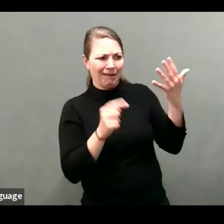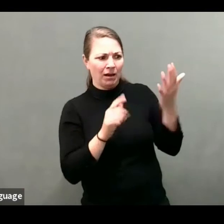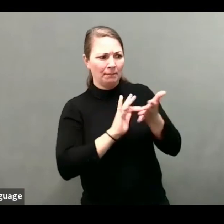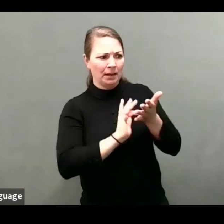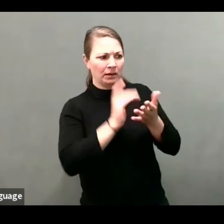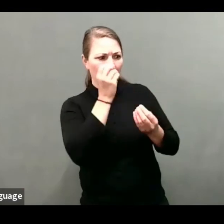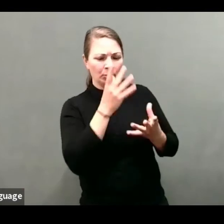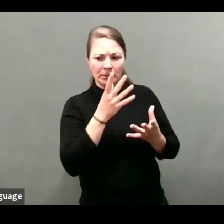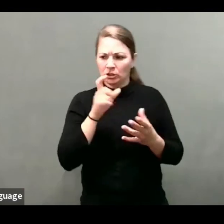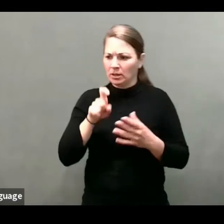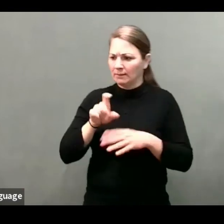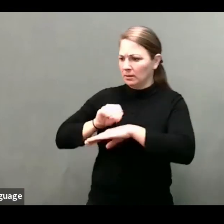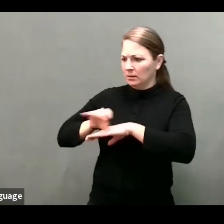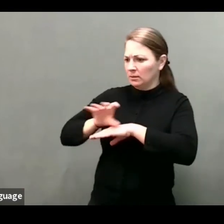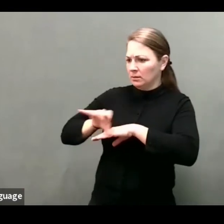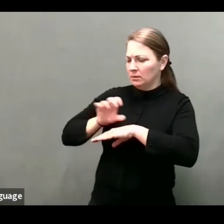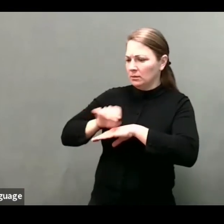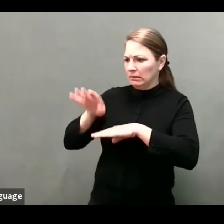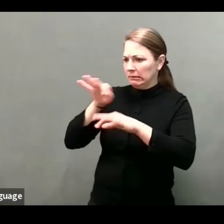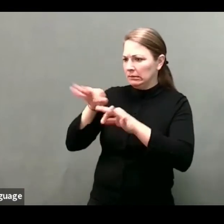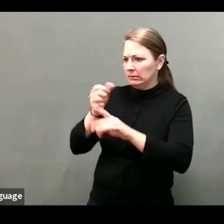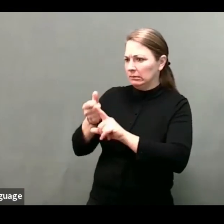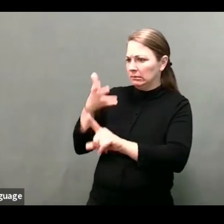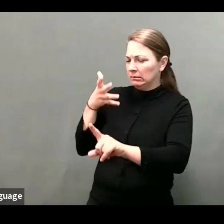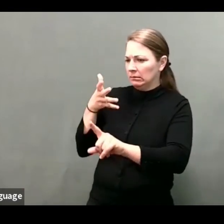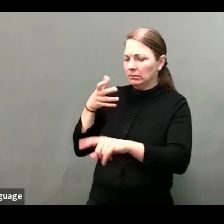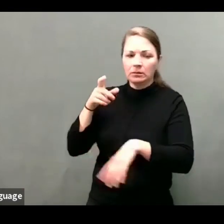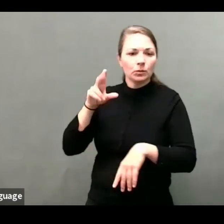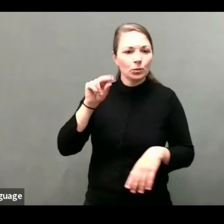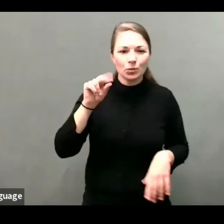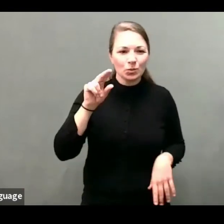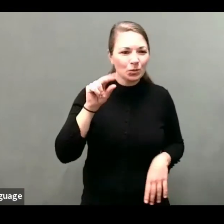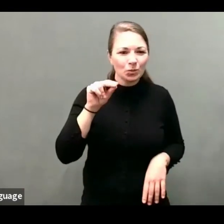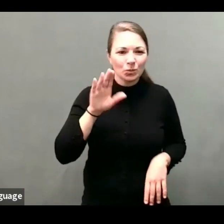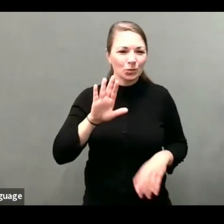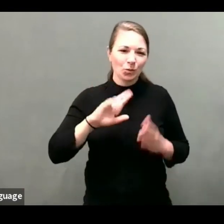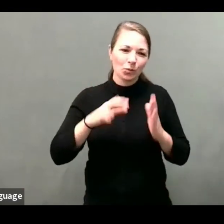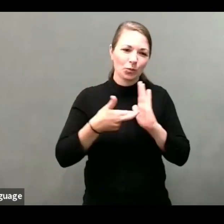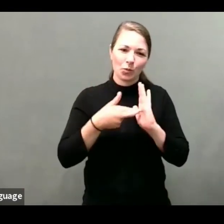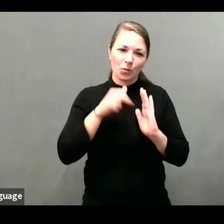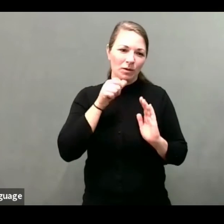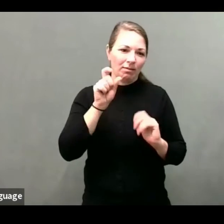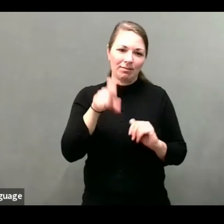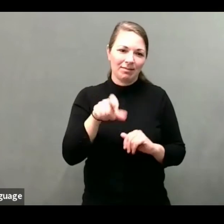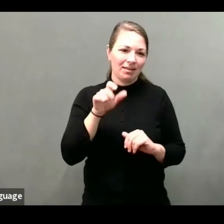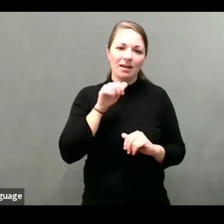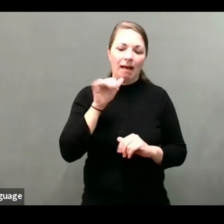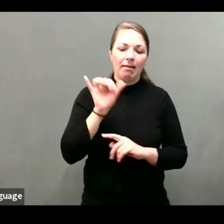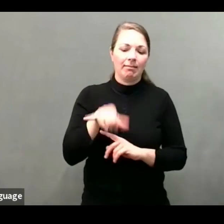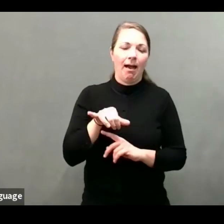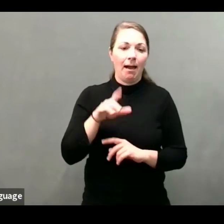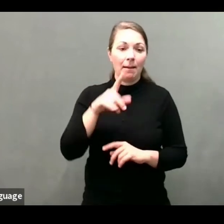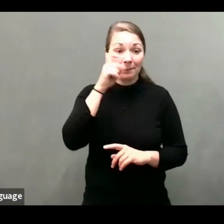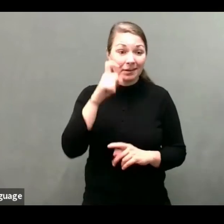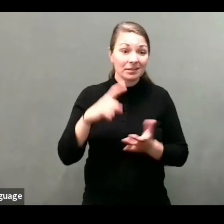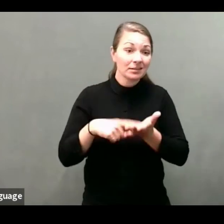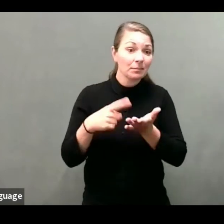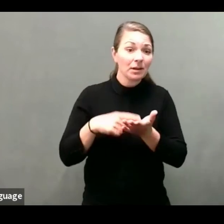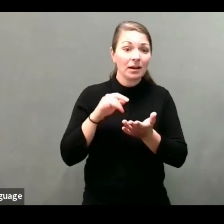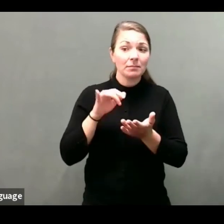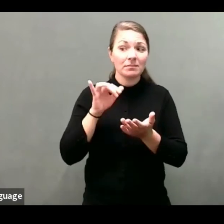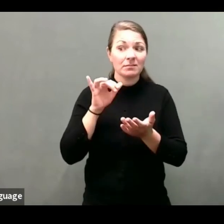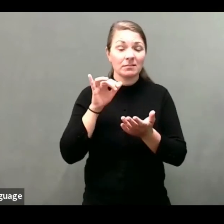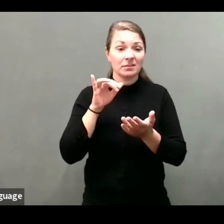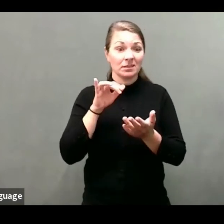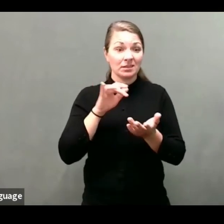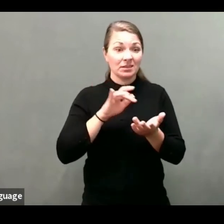feel like you have to advise the patient in that way or stay up to date on all those recommendations as they change. Go ahead and leave that